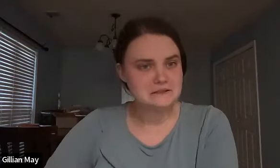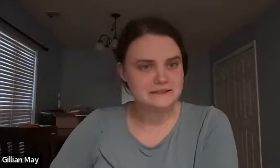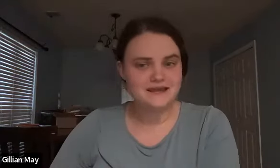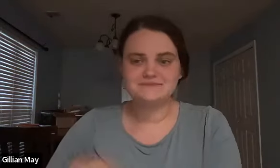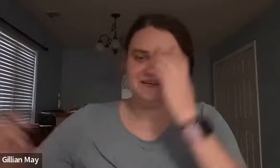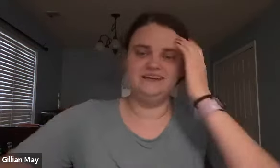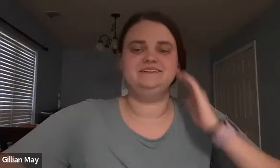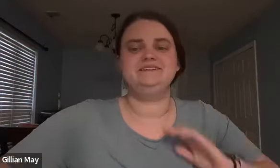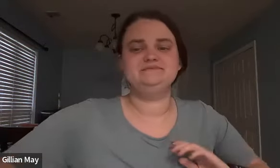you guys.